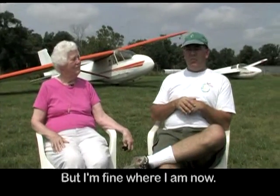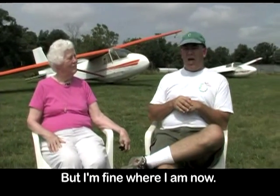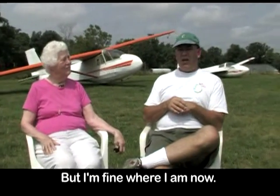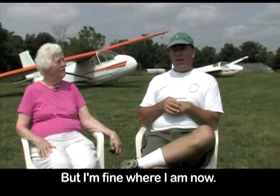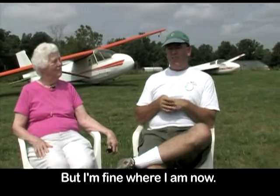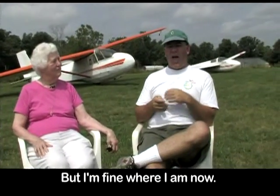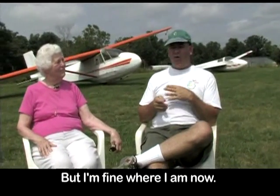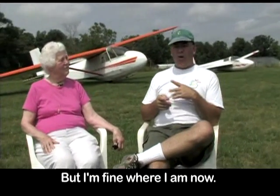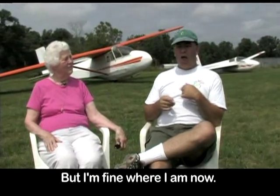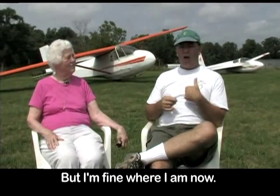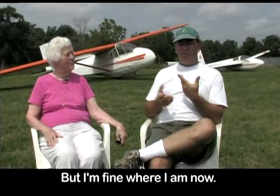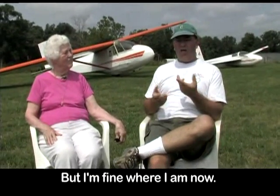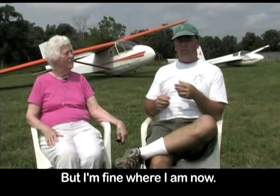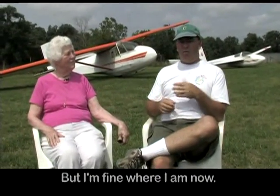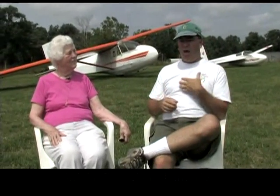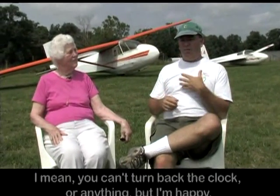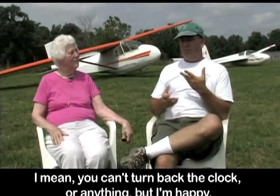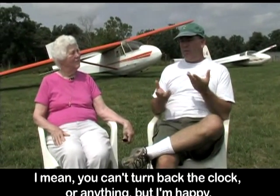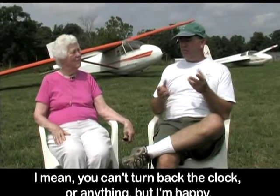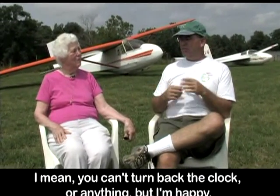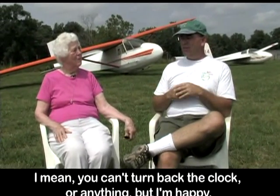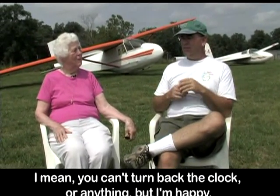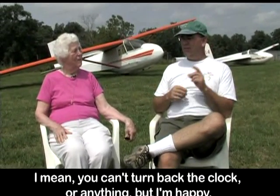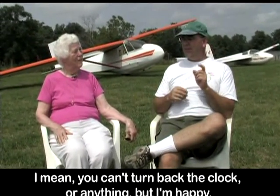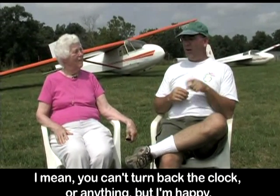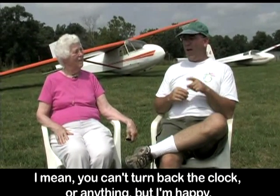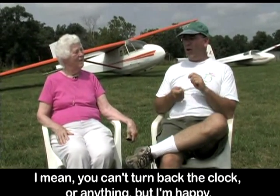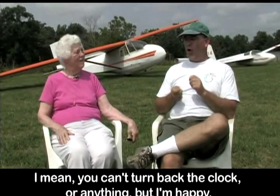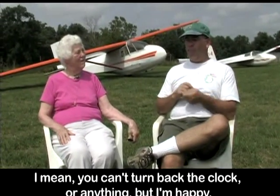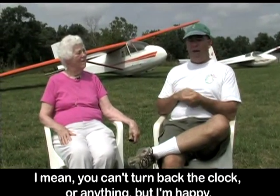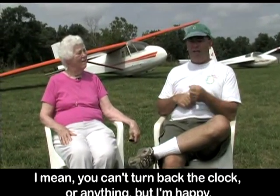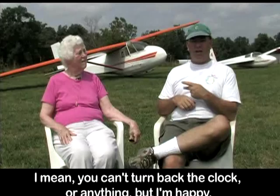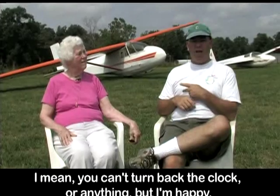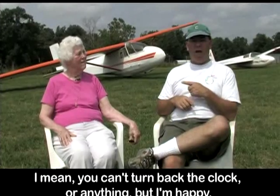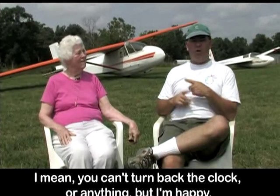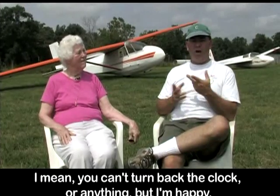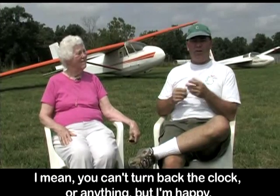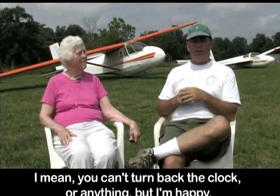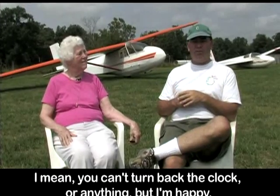But I'm fine where I am now. I'm having, I can't turn back to class or anything, but